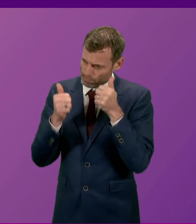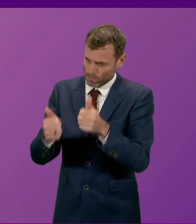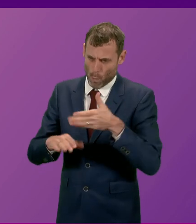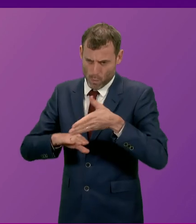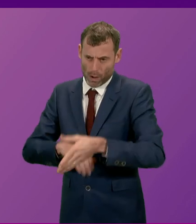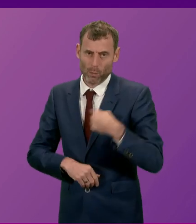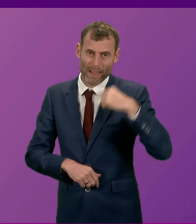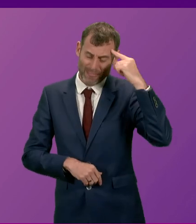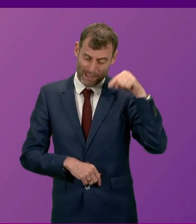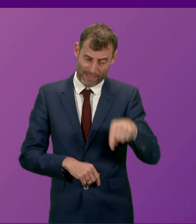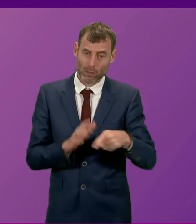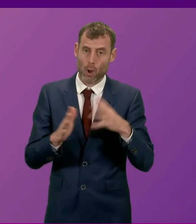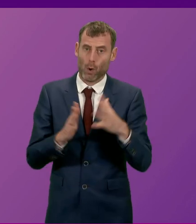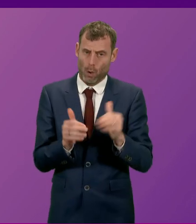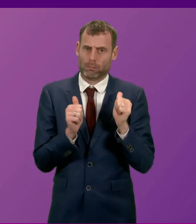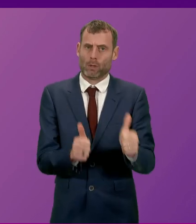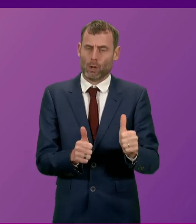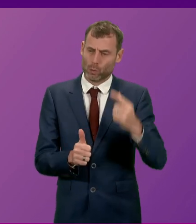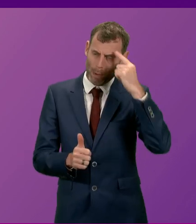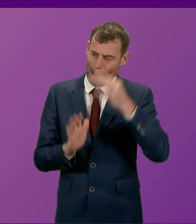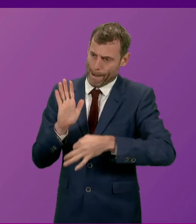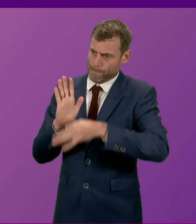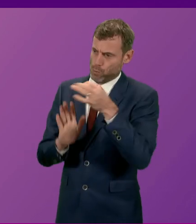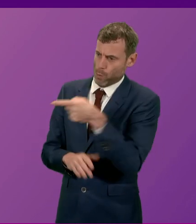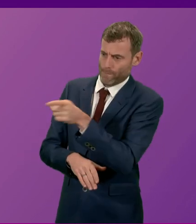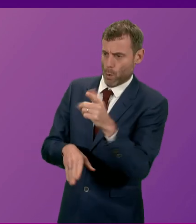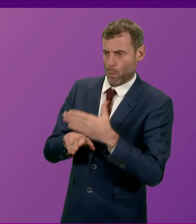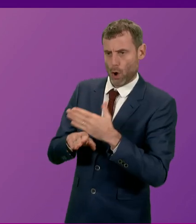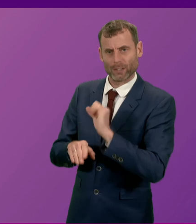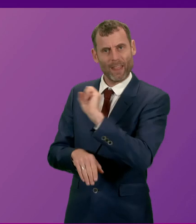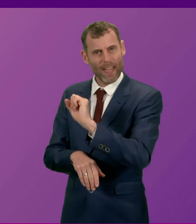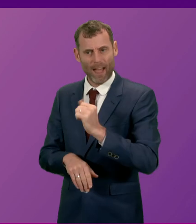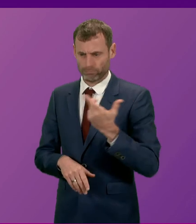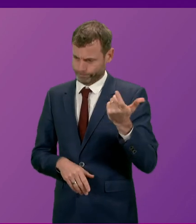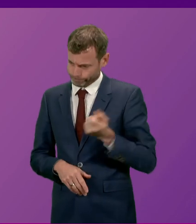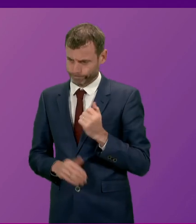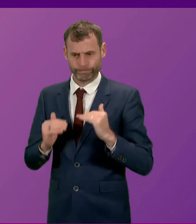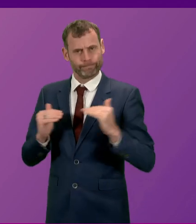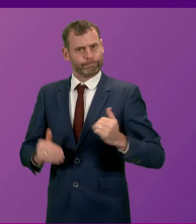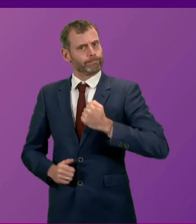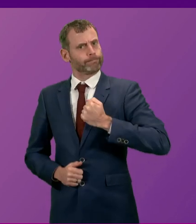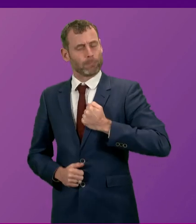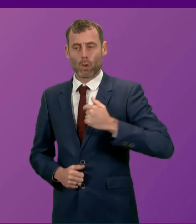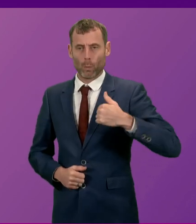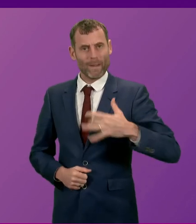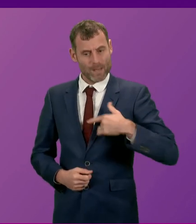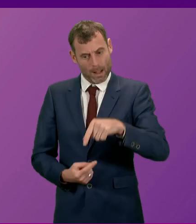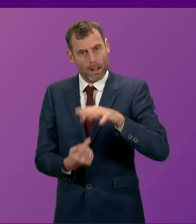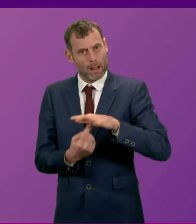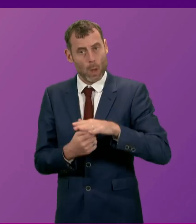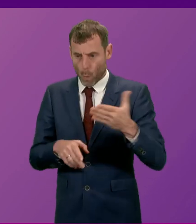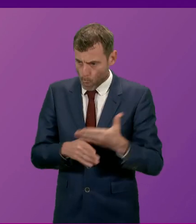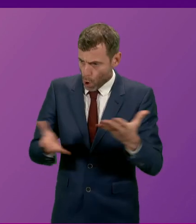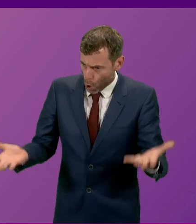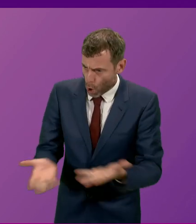step in the right direction to improve pay and conditions for workers. The Scottish Government is committed to fair work as a key driver for achieving sustainable